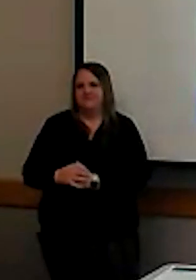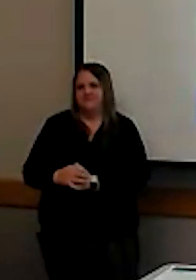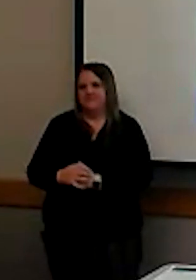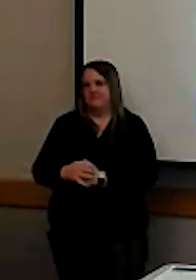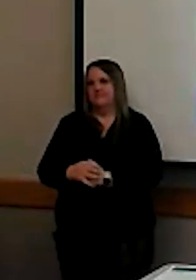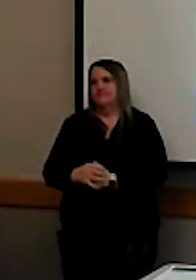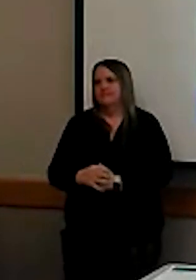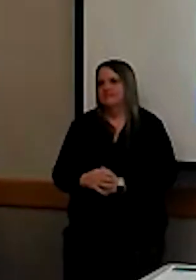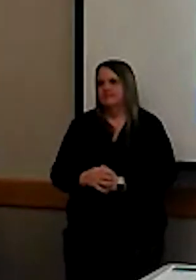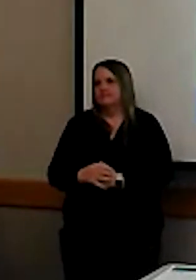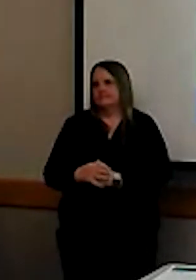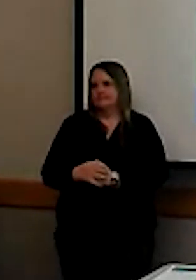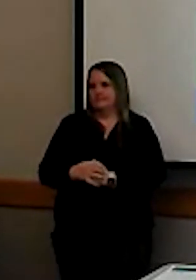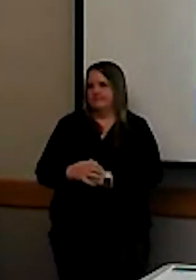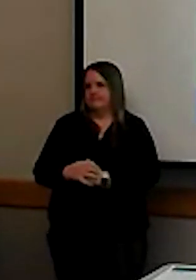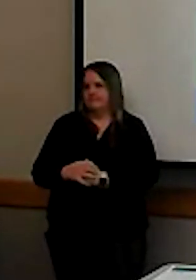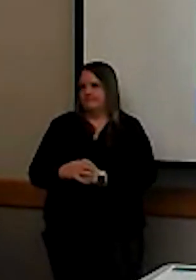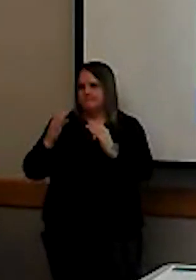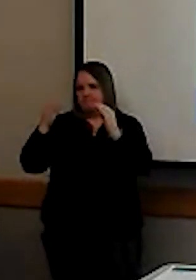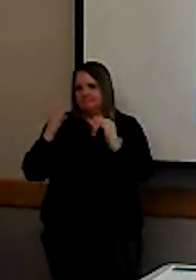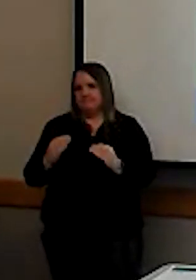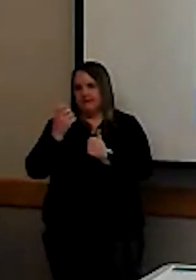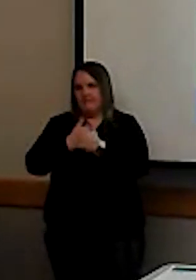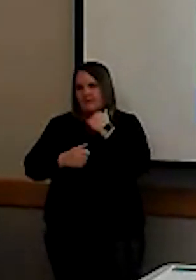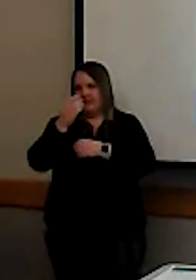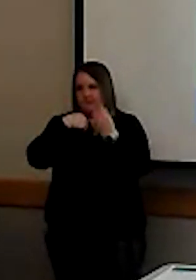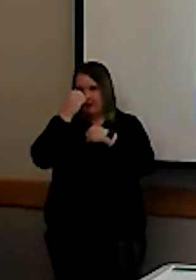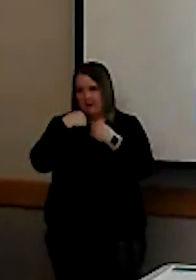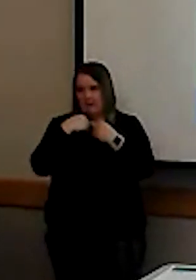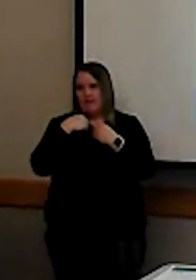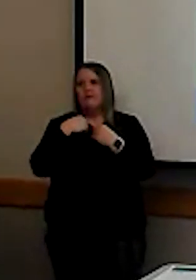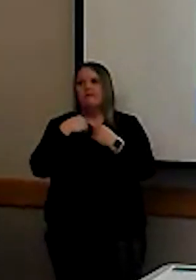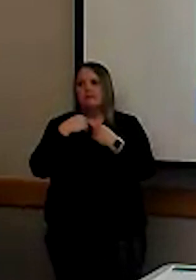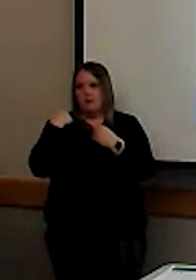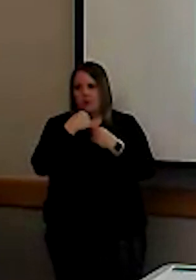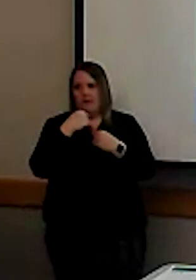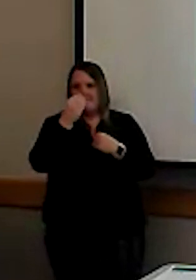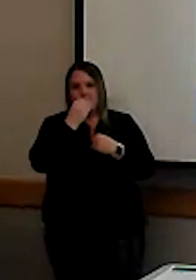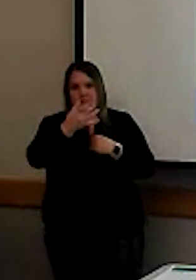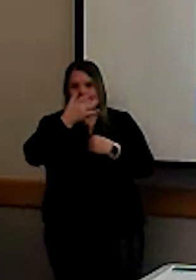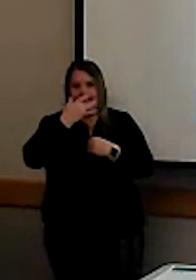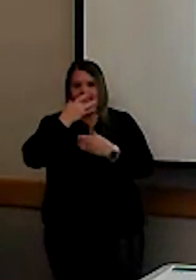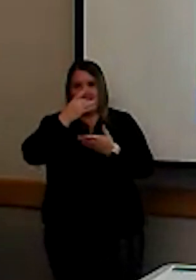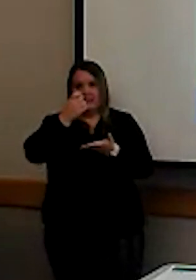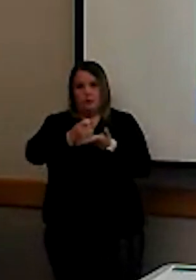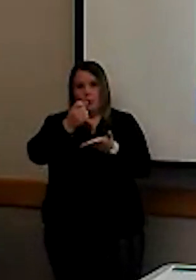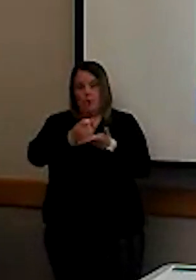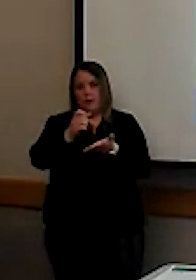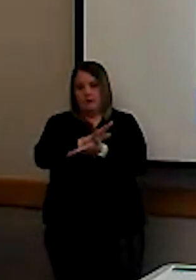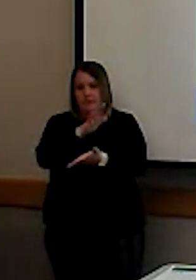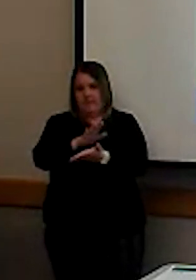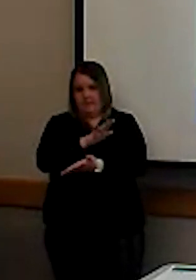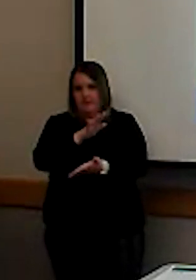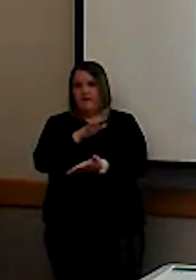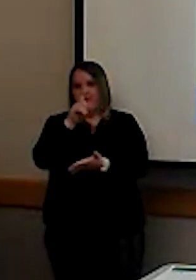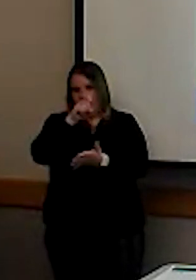So on the next one, after every meal, after we have a food tasting score sheet